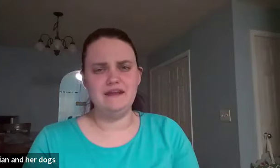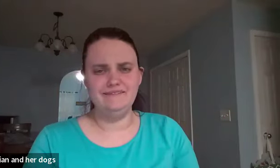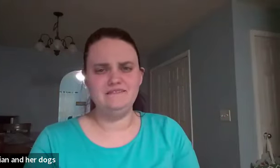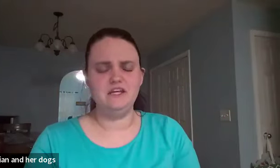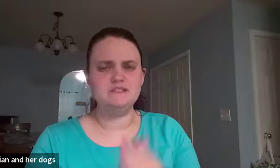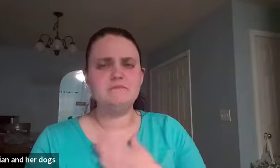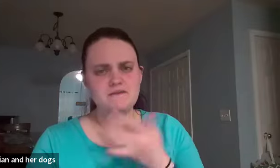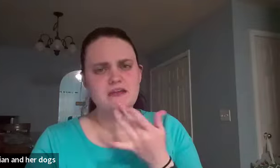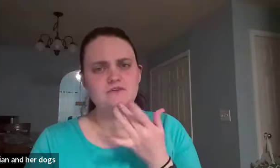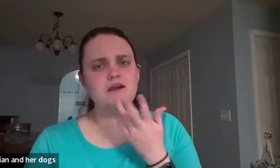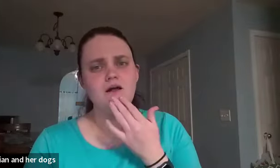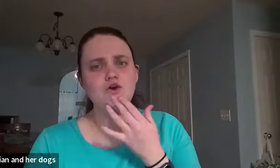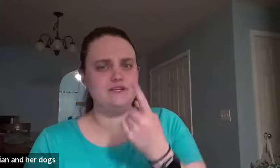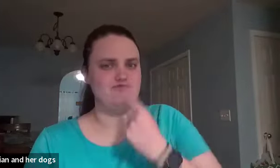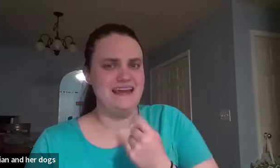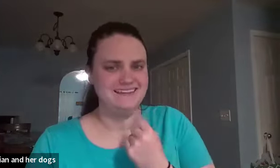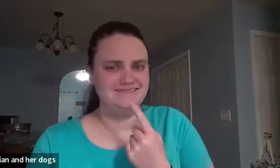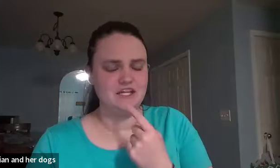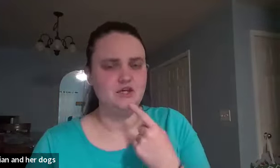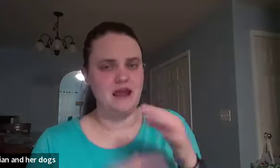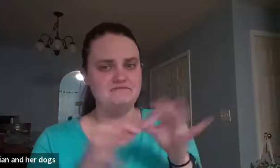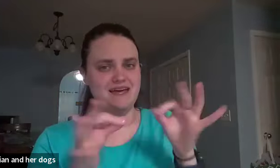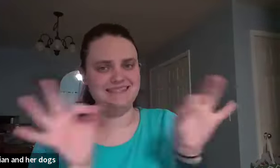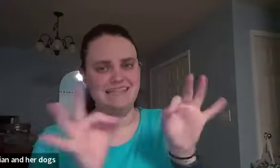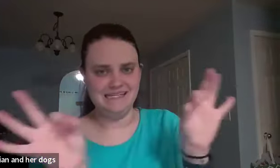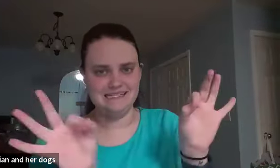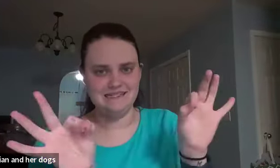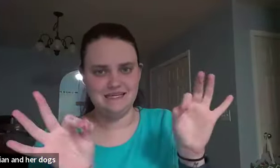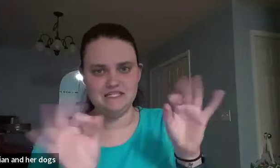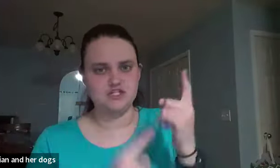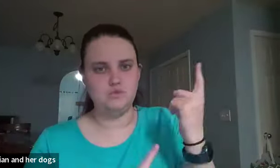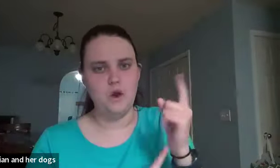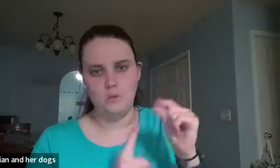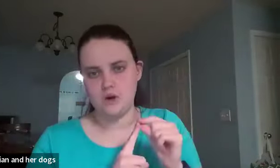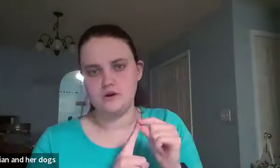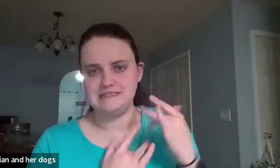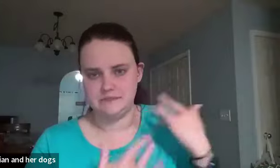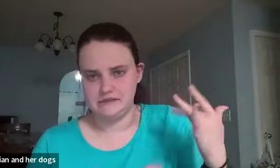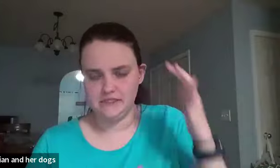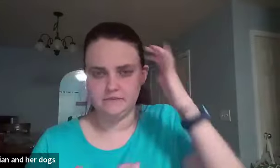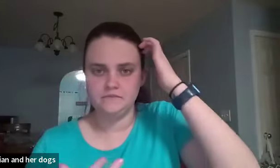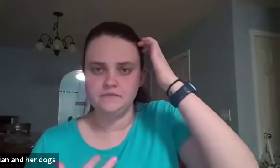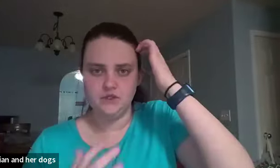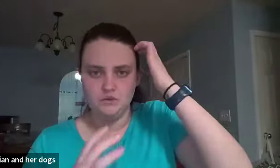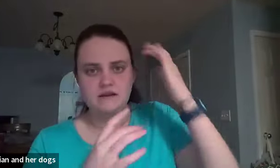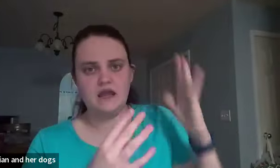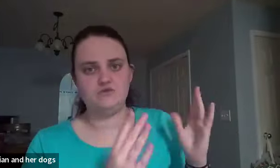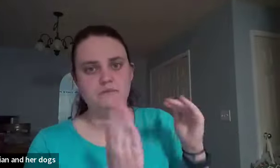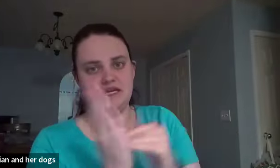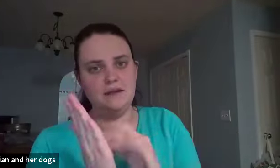red. Like you would say, my favorite color is red. Like you would have that sentence. It's not just one word typically. You would kind of repeat